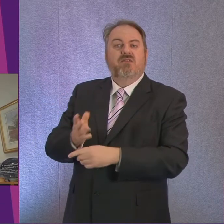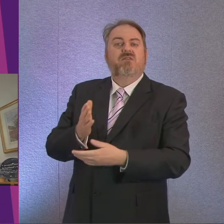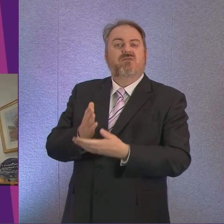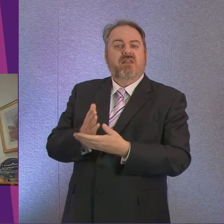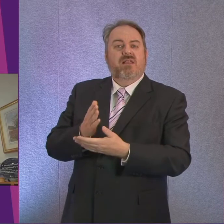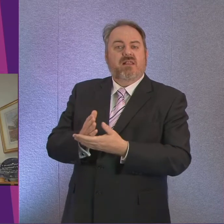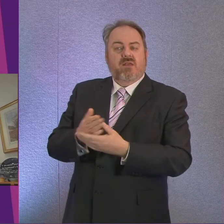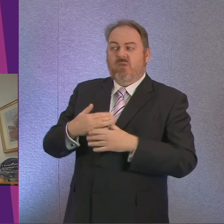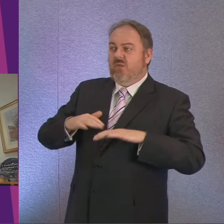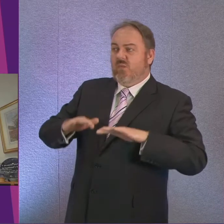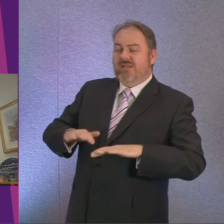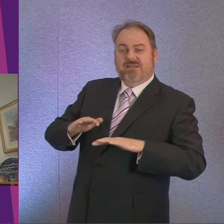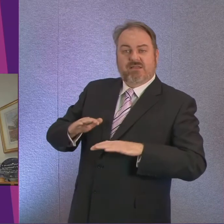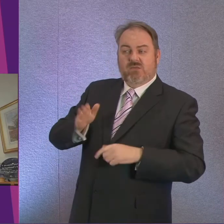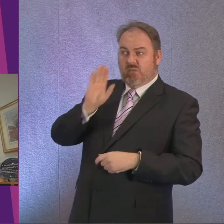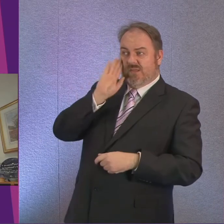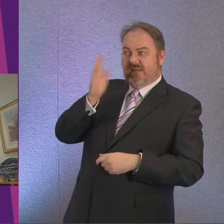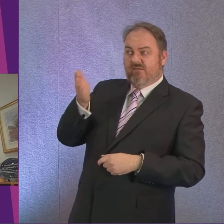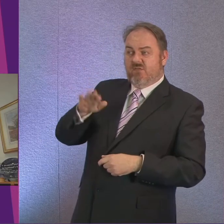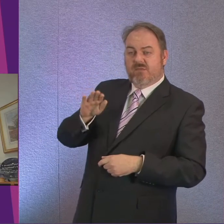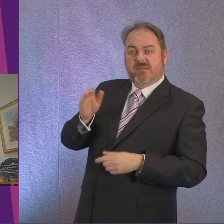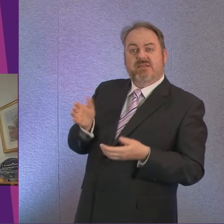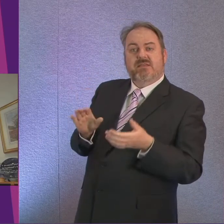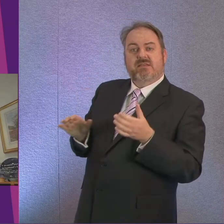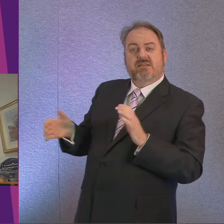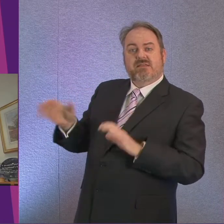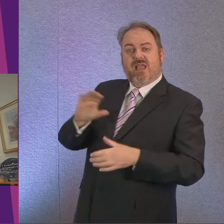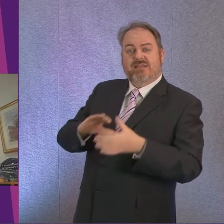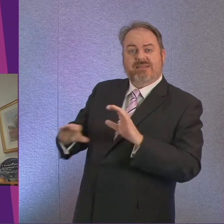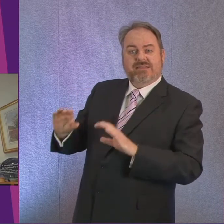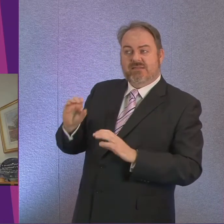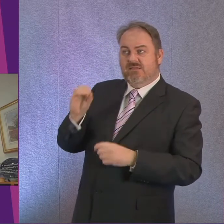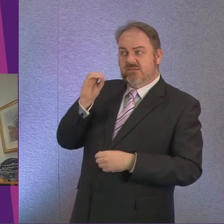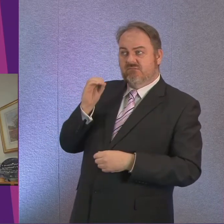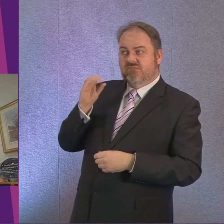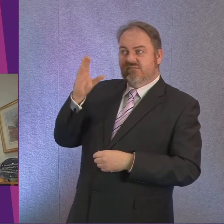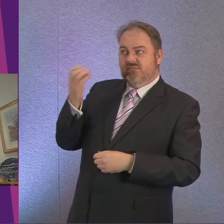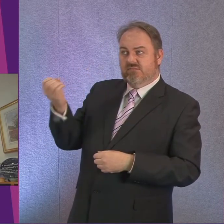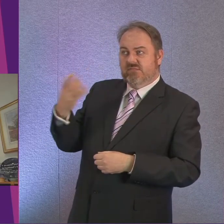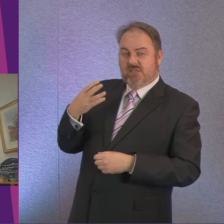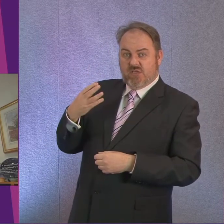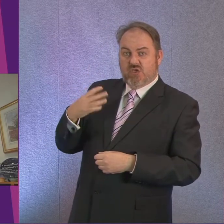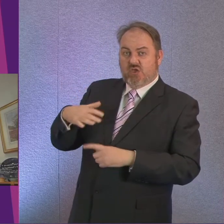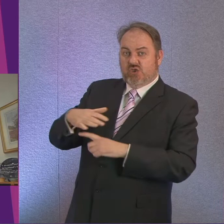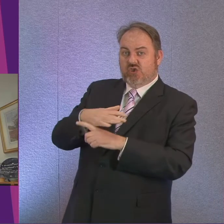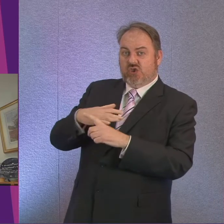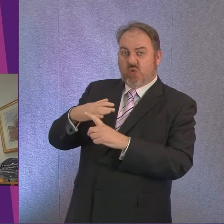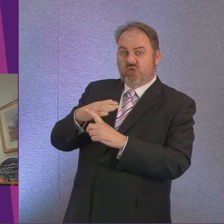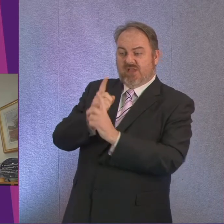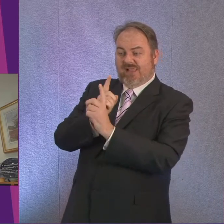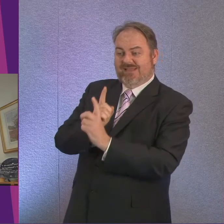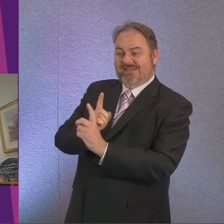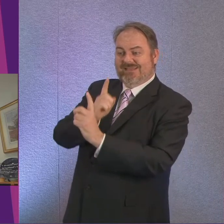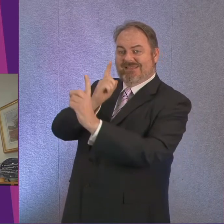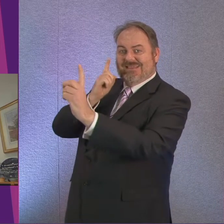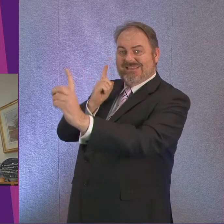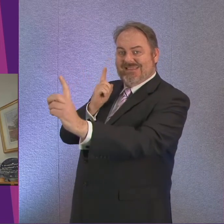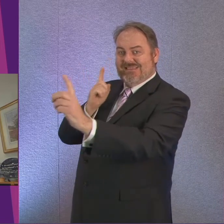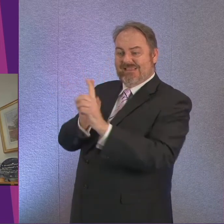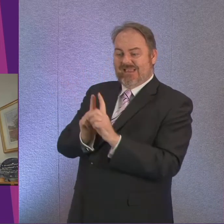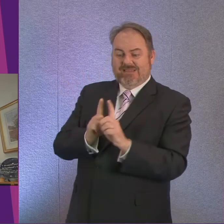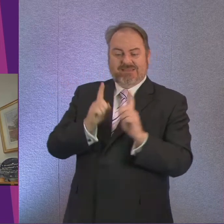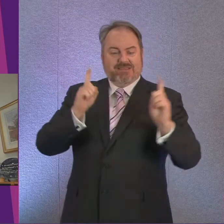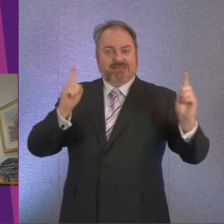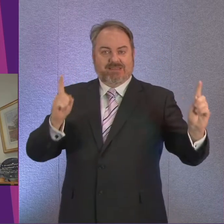scientific commentators have made clear, we will be living with social distancing, for example, for quite